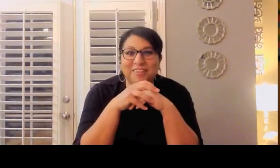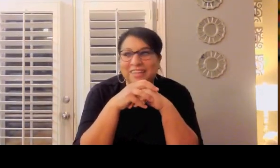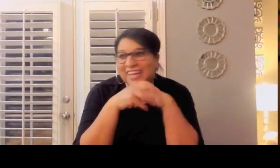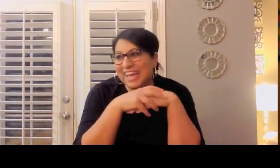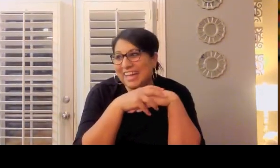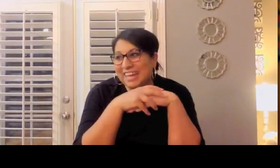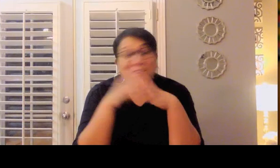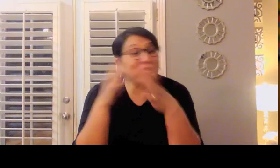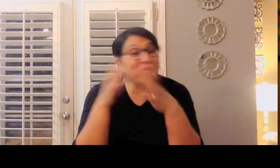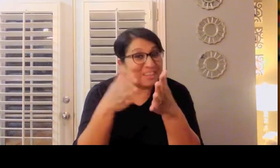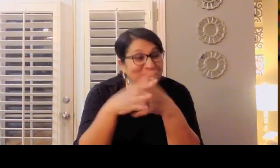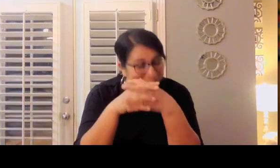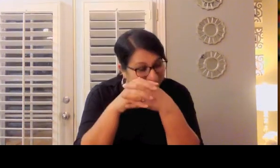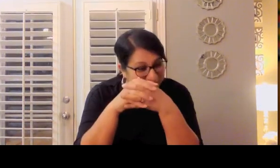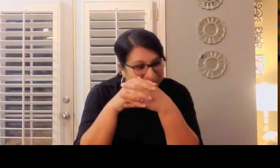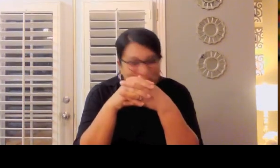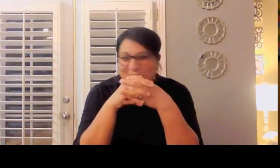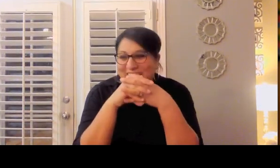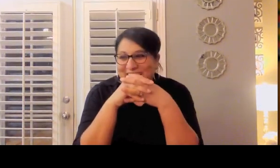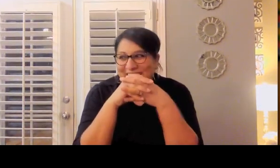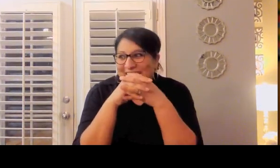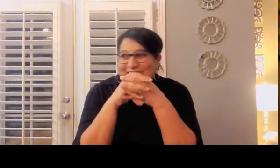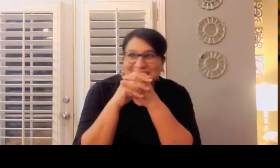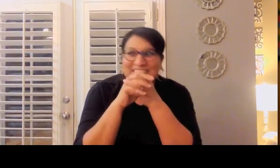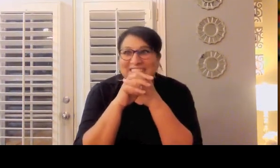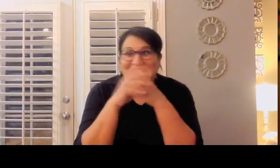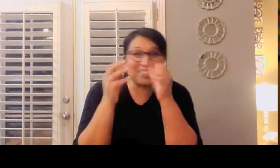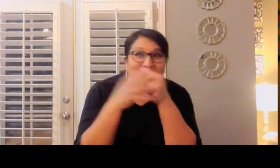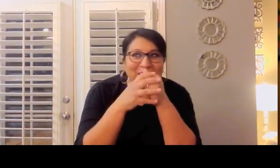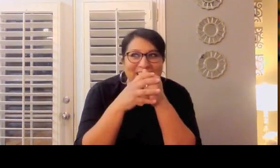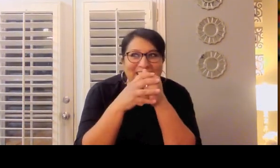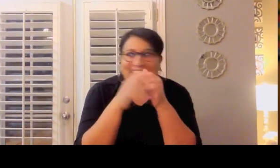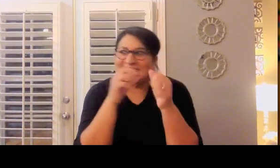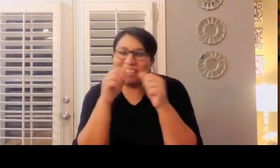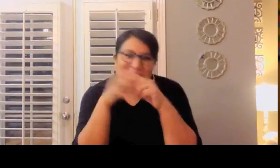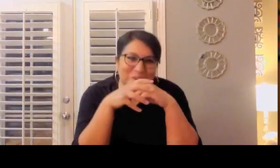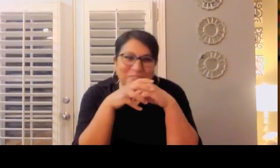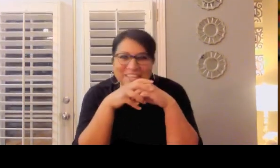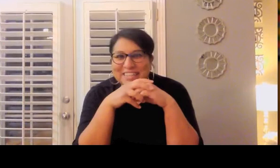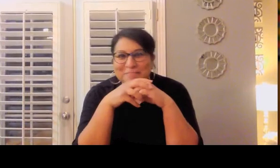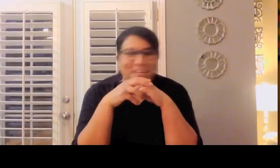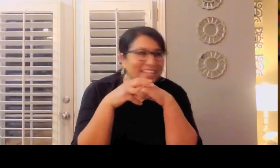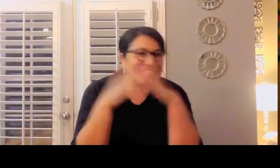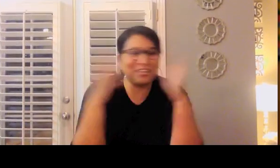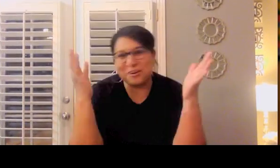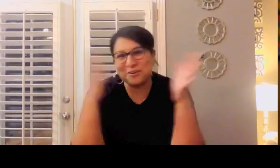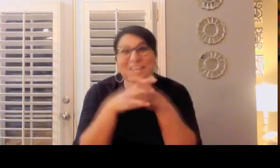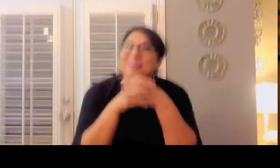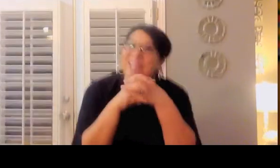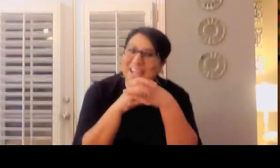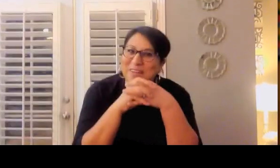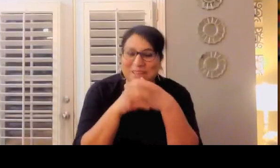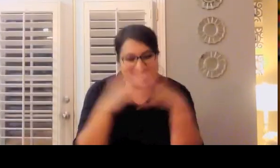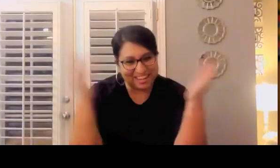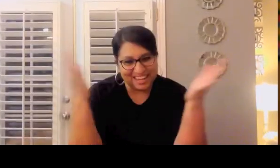well. And I know you reached out a long time ago and I saw it and I got a little nervous, but you know, here